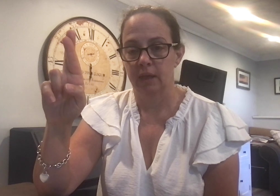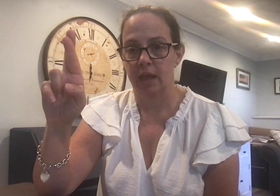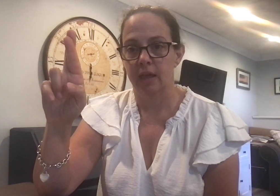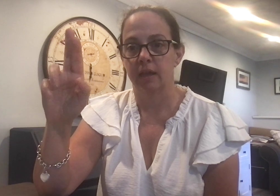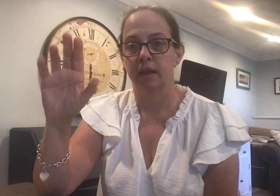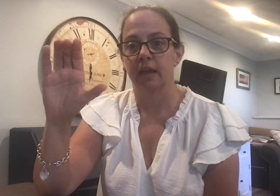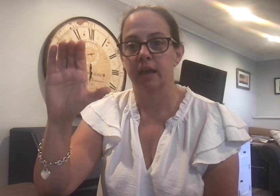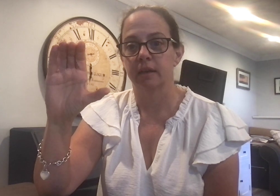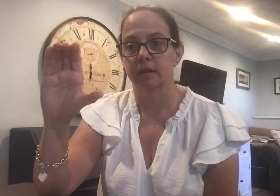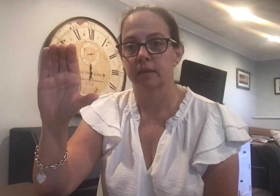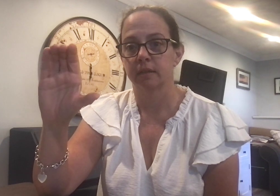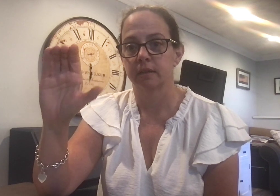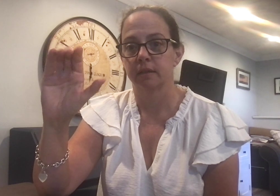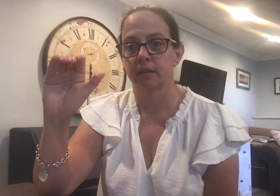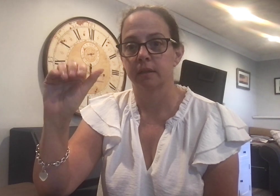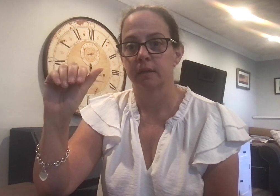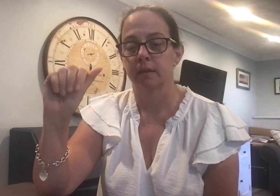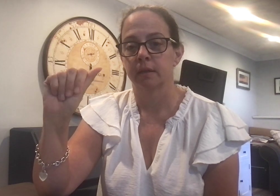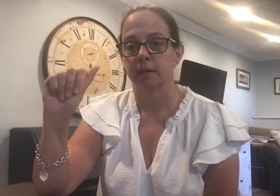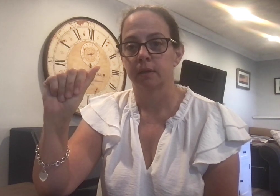Okay, again.